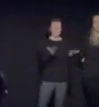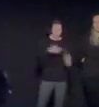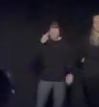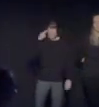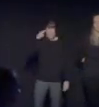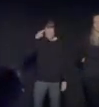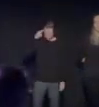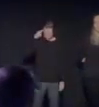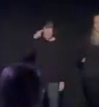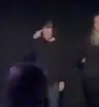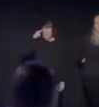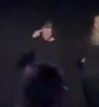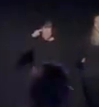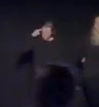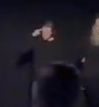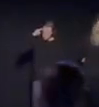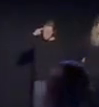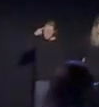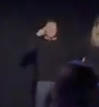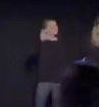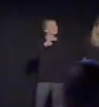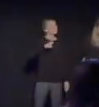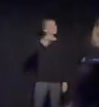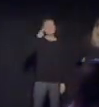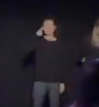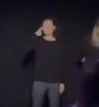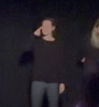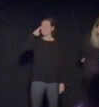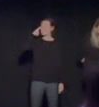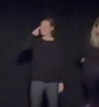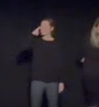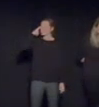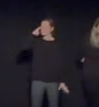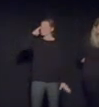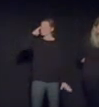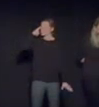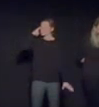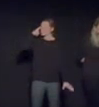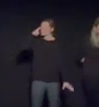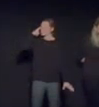Think. I've got to think.